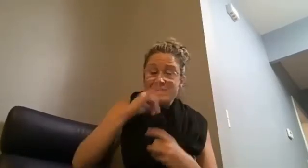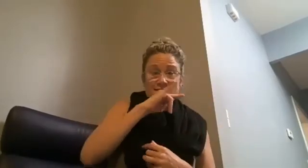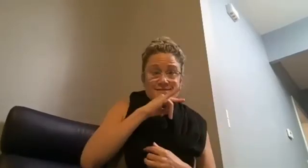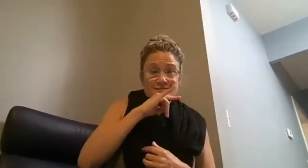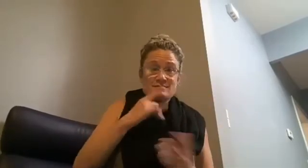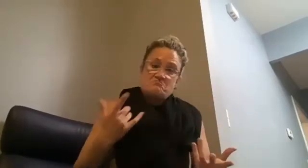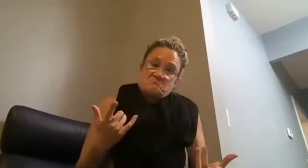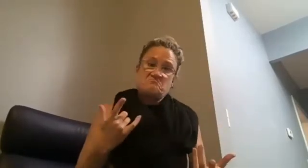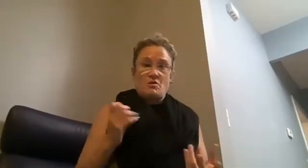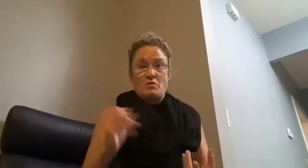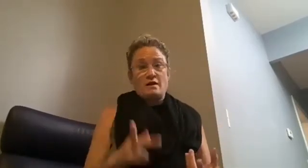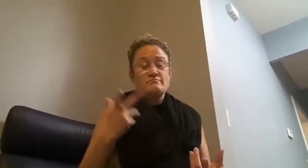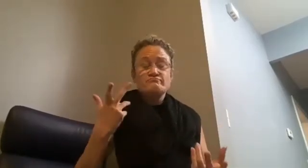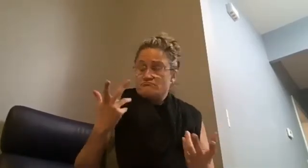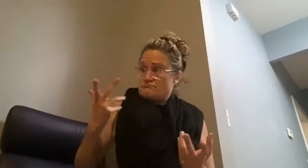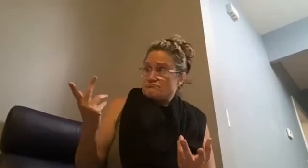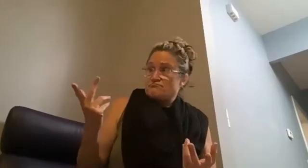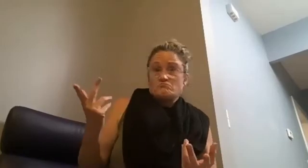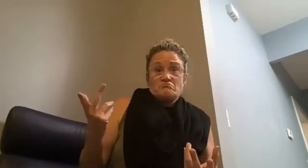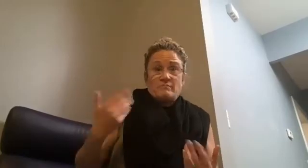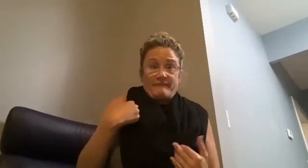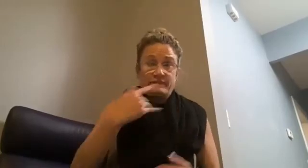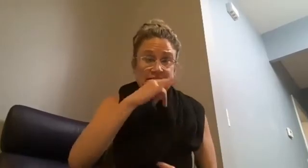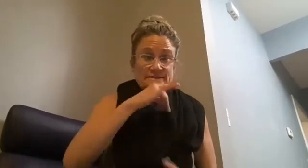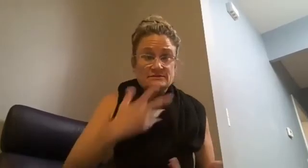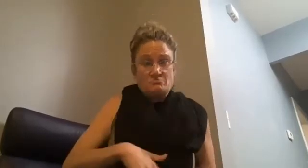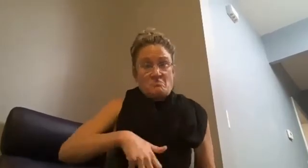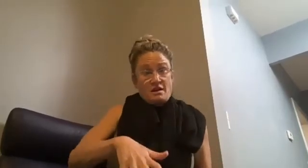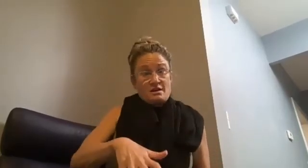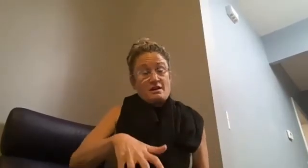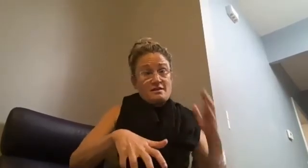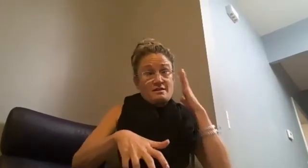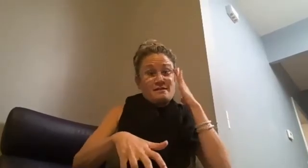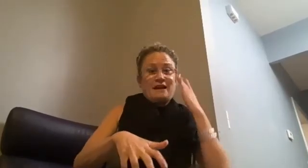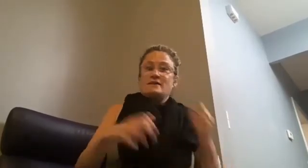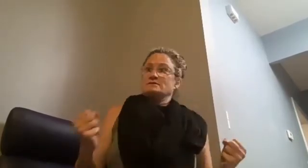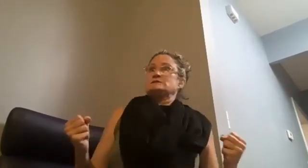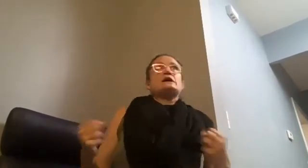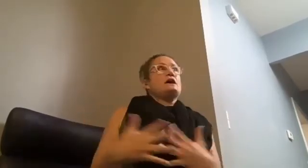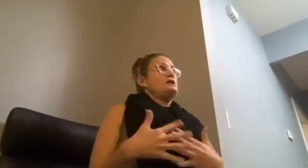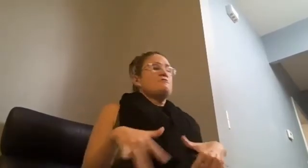stuck by my word, and we did. And she got pregnant, and I was fucking terrified at first, like really terrified.